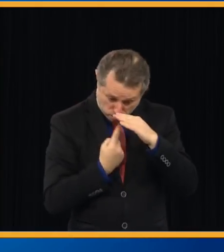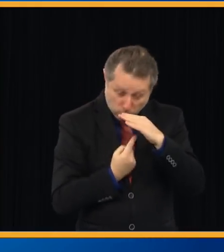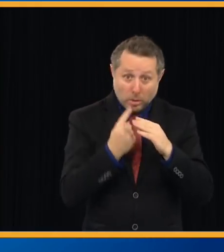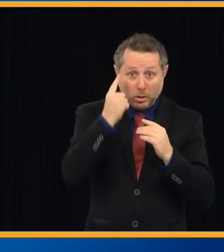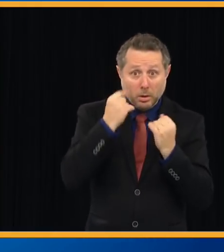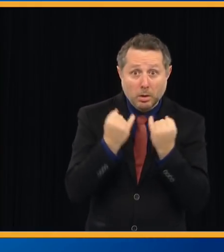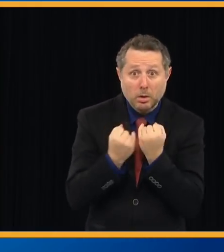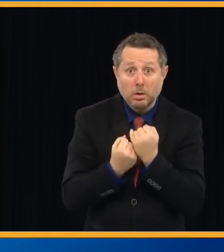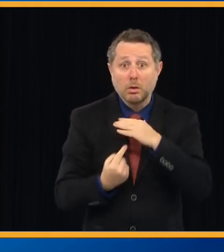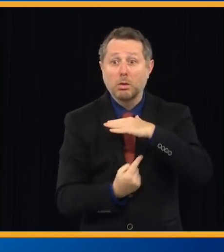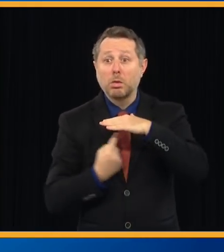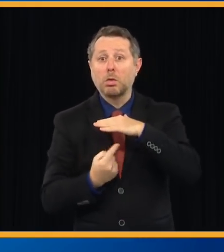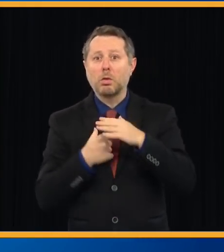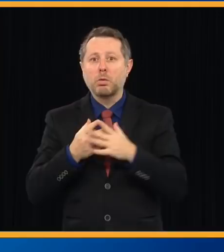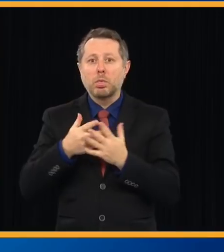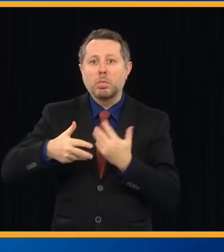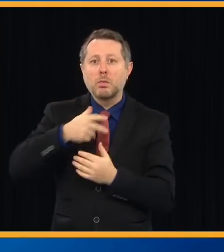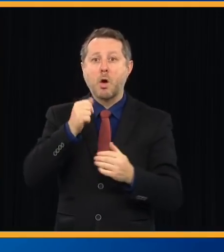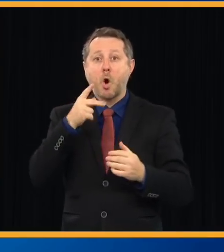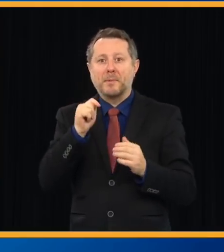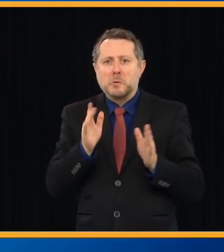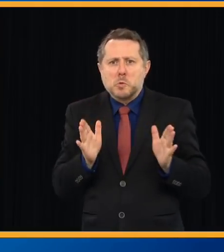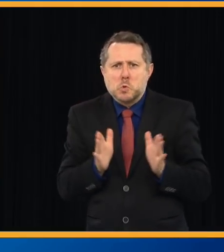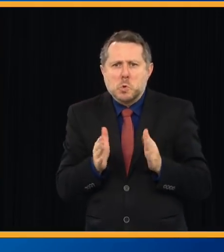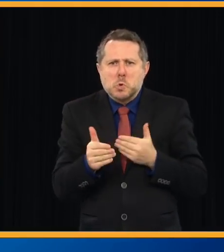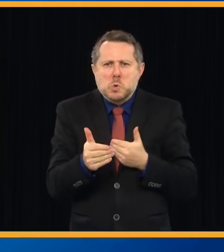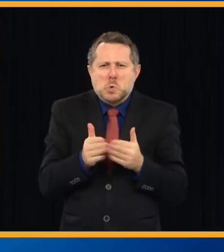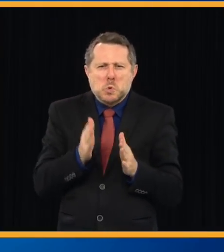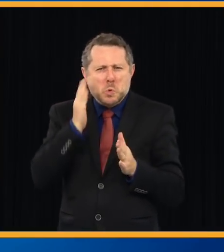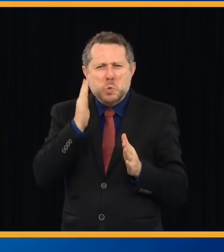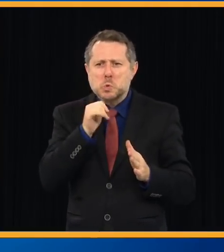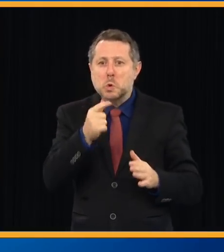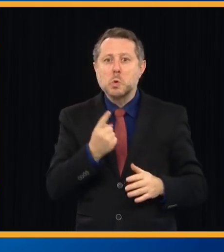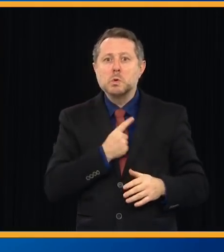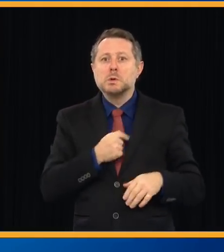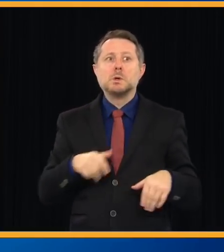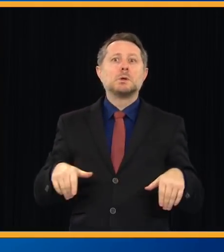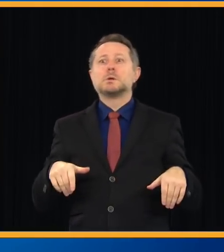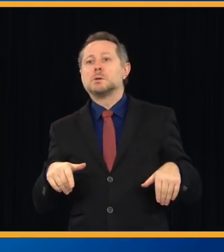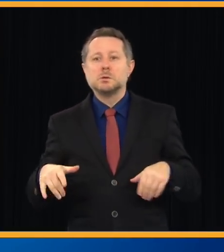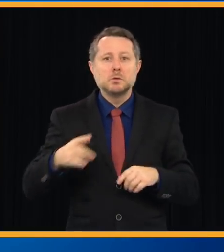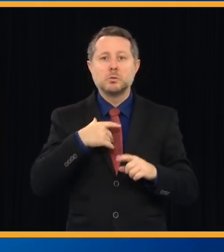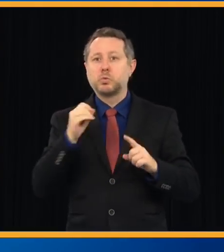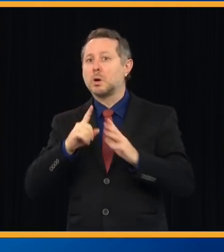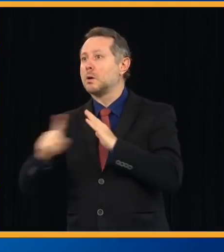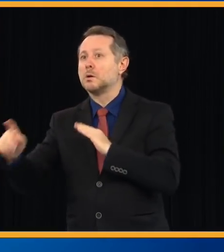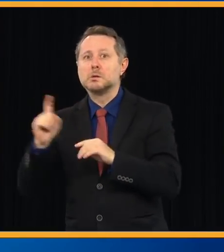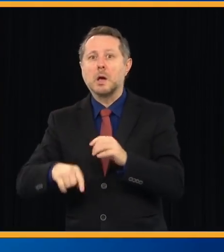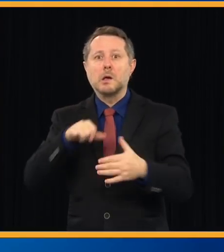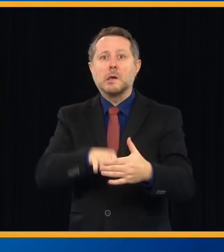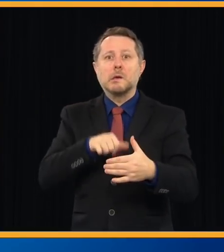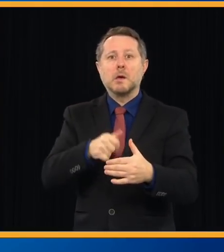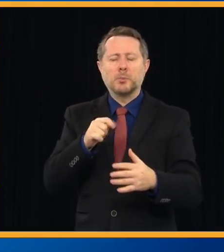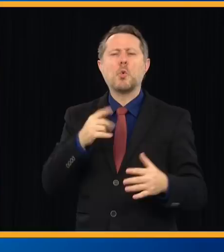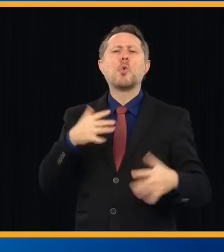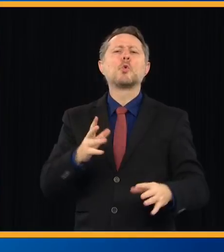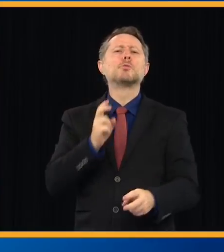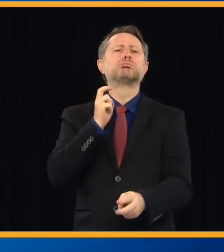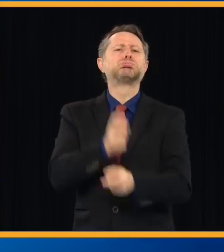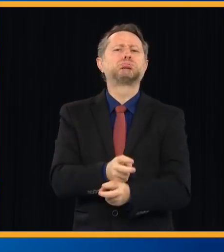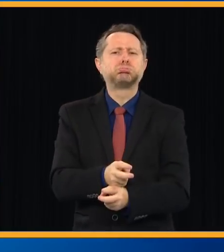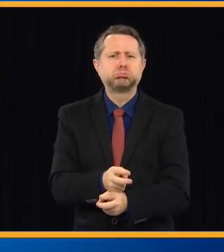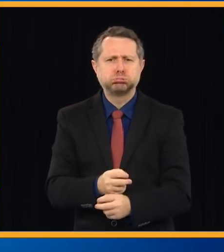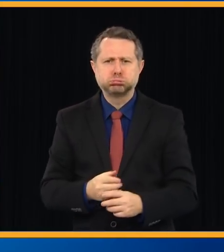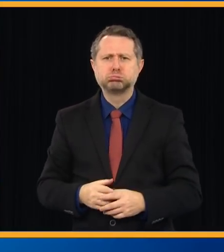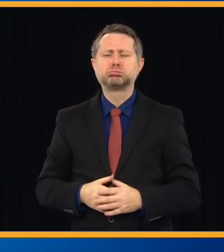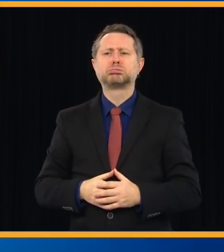situation, or you're in an apartment in a confined situation. You can't get out. It's difficult. For